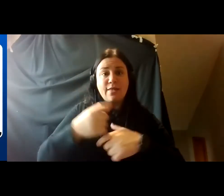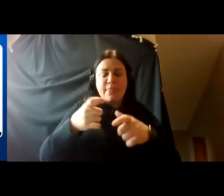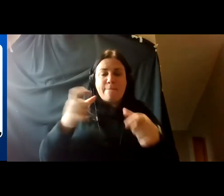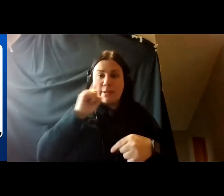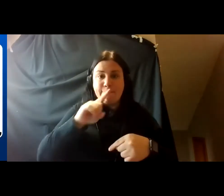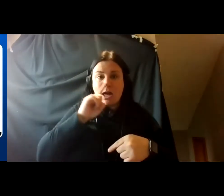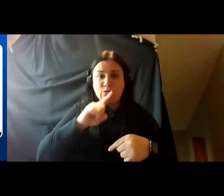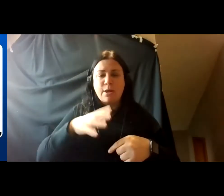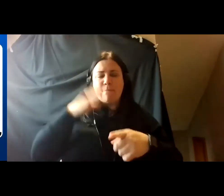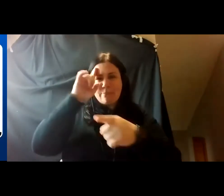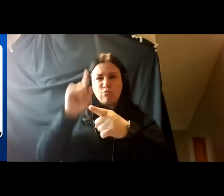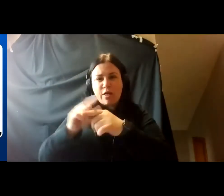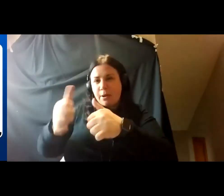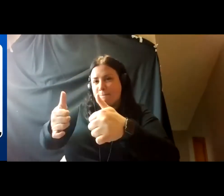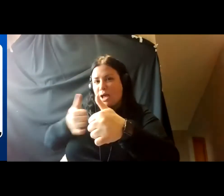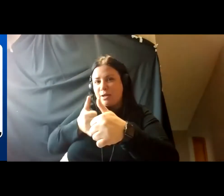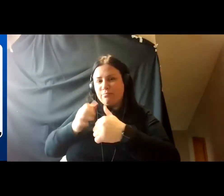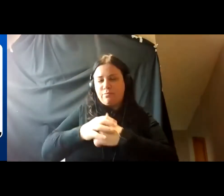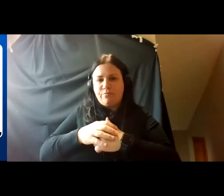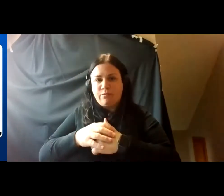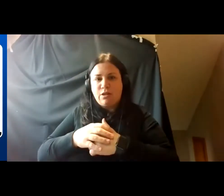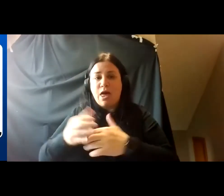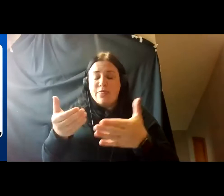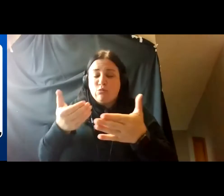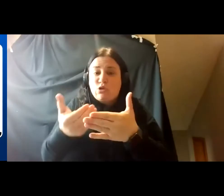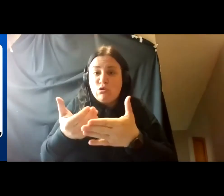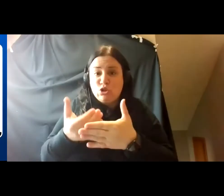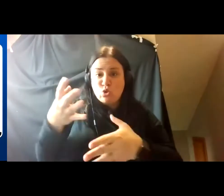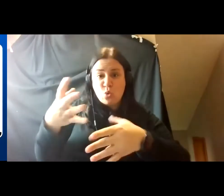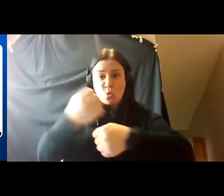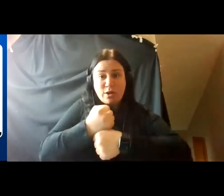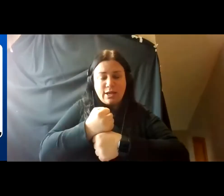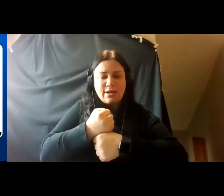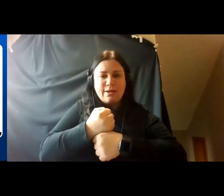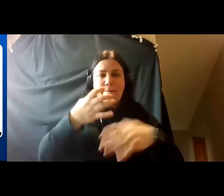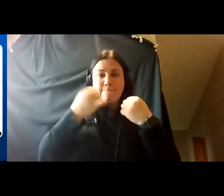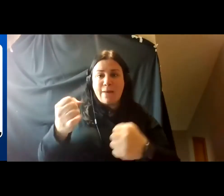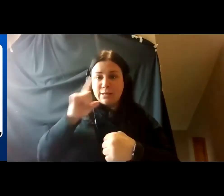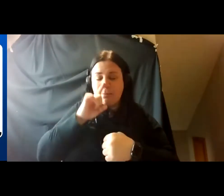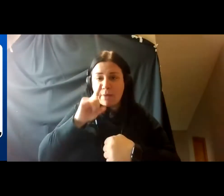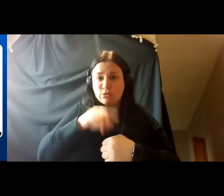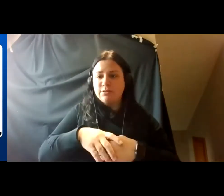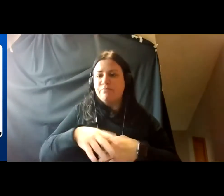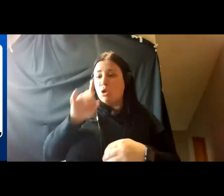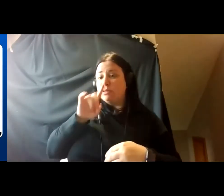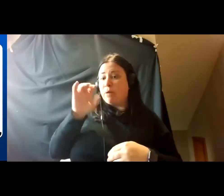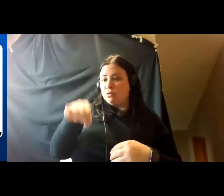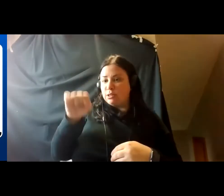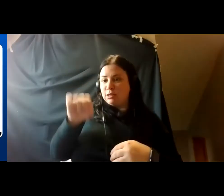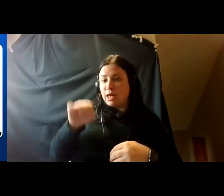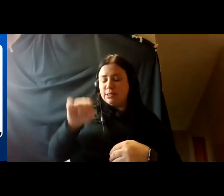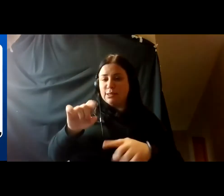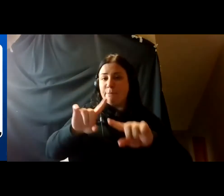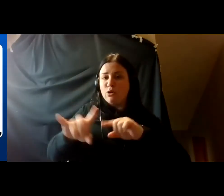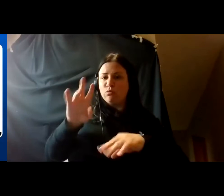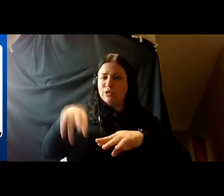brother is behind me. And I won like 5 little ones. That's the closest I ever got to a Mighty Mouse. It was a mouse, but it was not a Mighty Mouse. It was just a regular mouse.